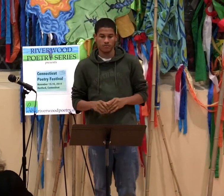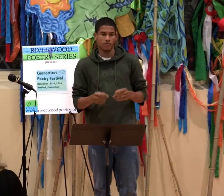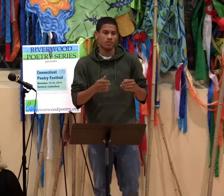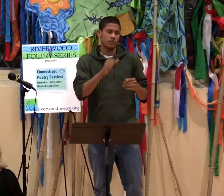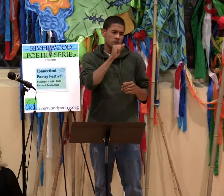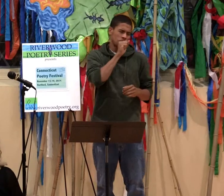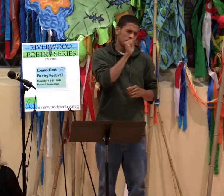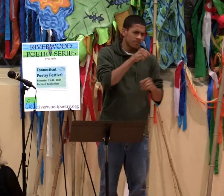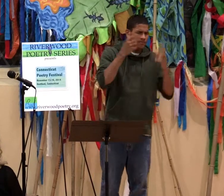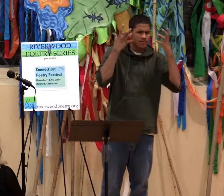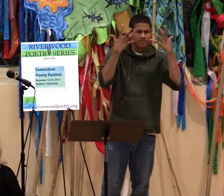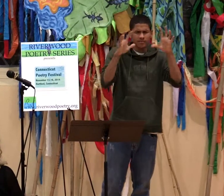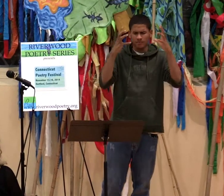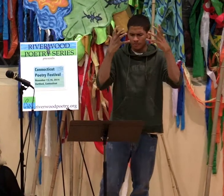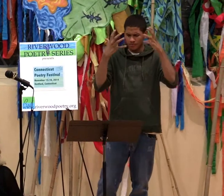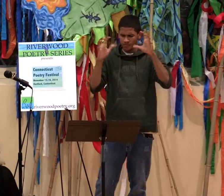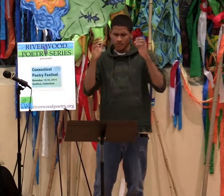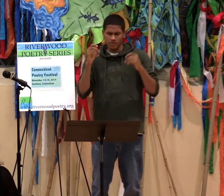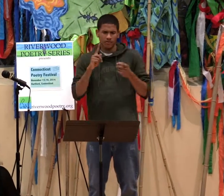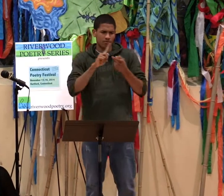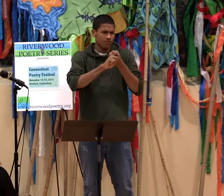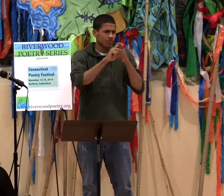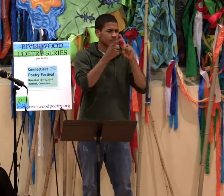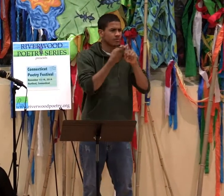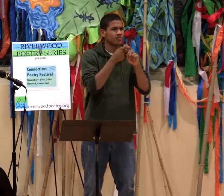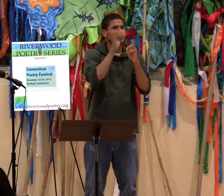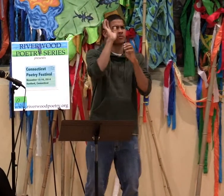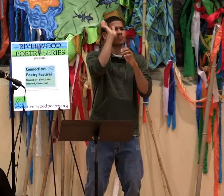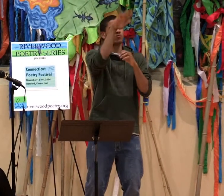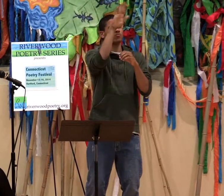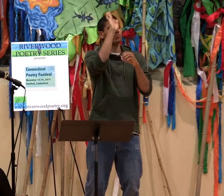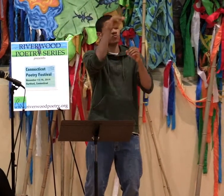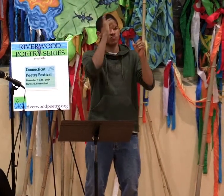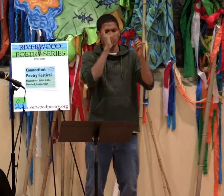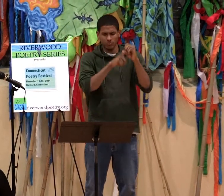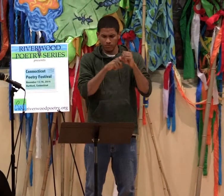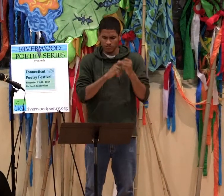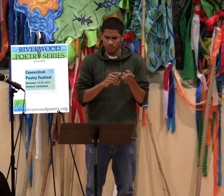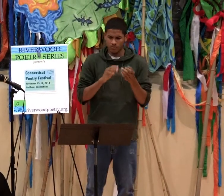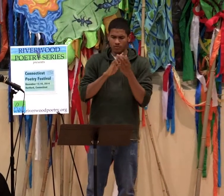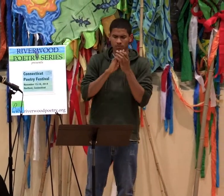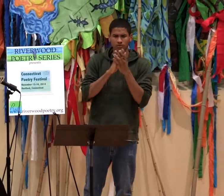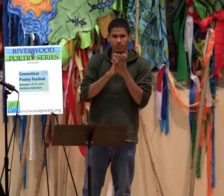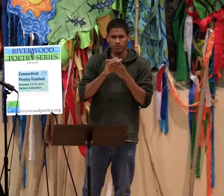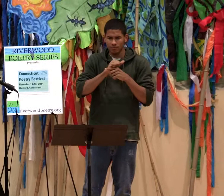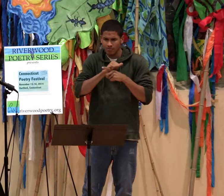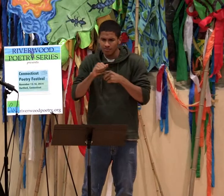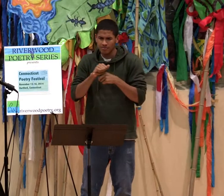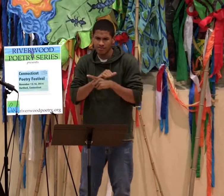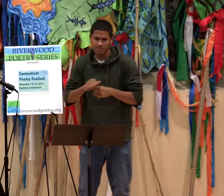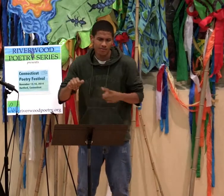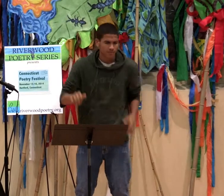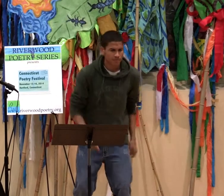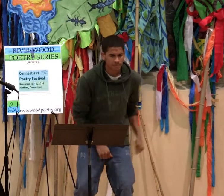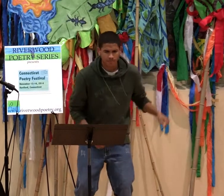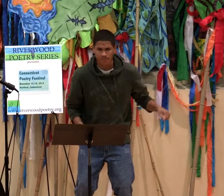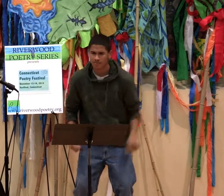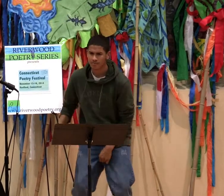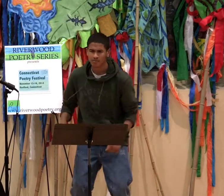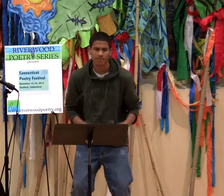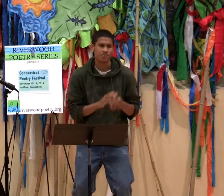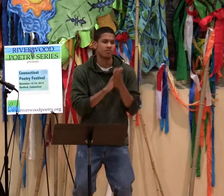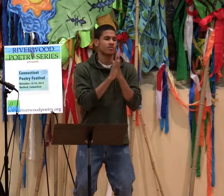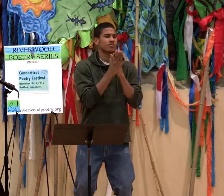Basketball. I'm a big fan of basketball. Friends shooting at the park, practicing our